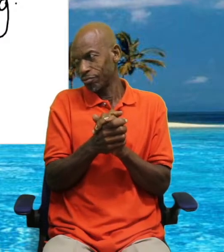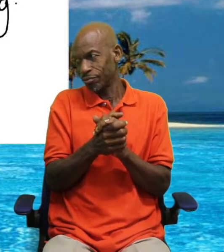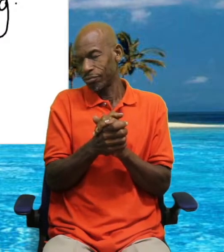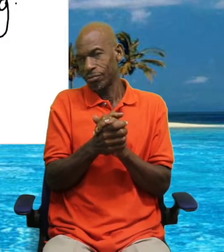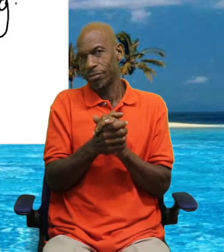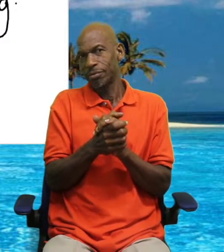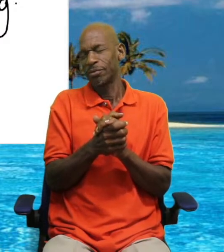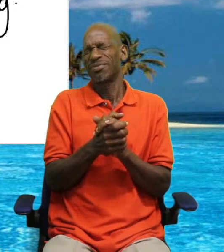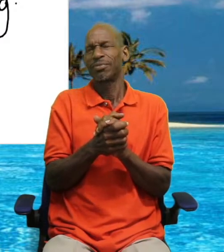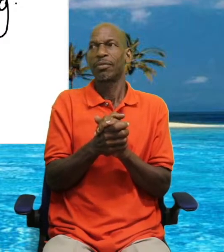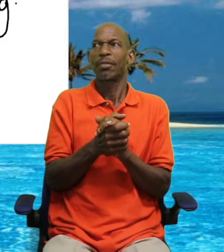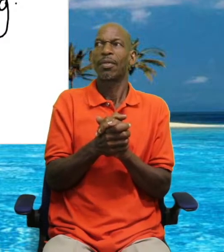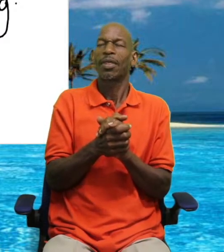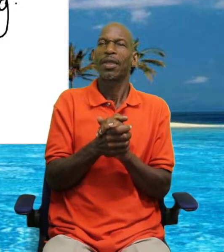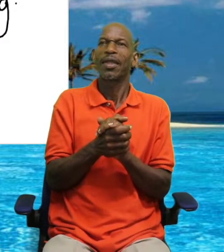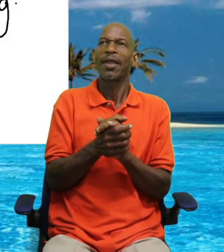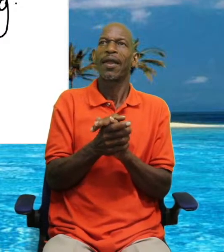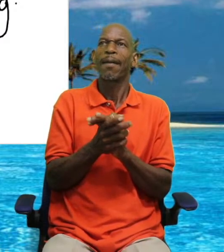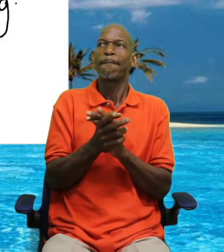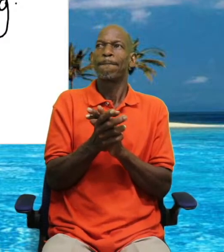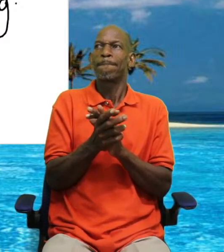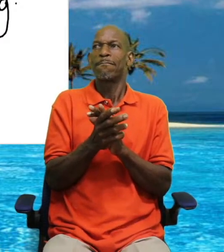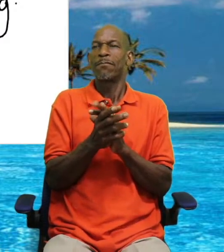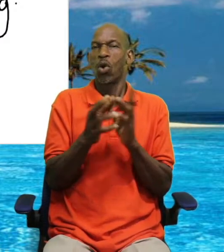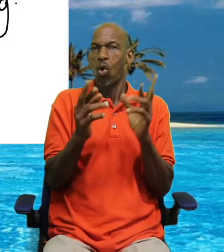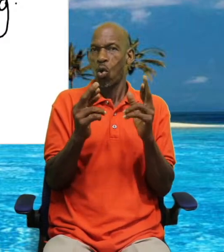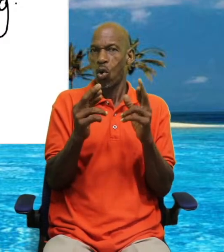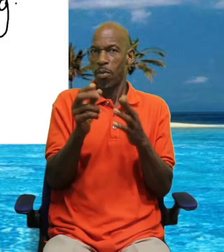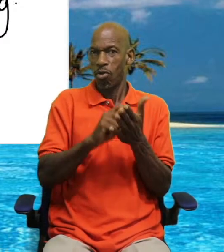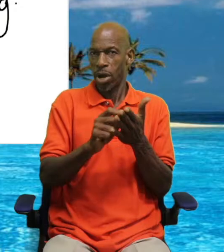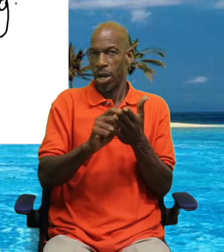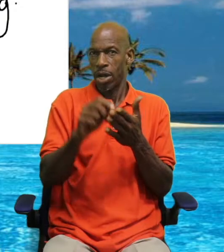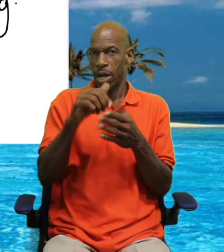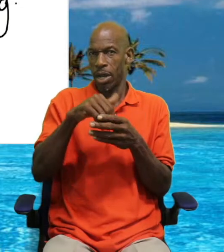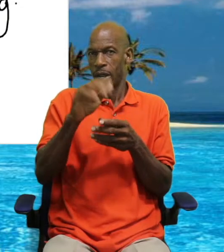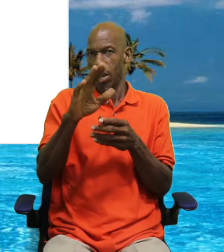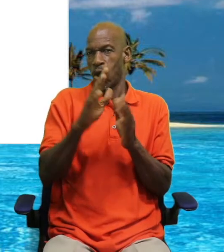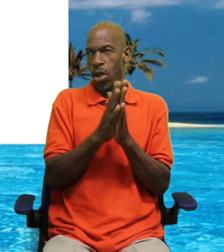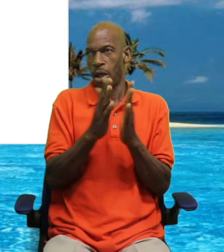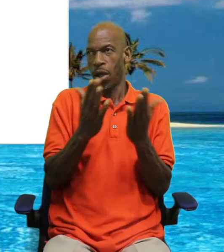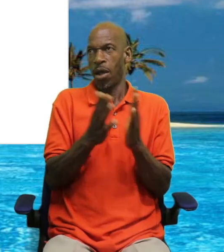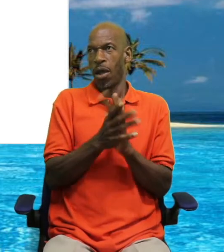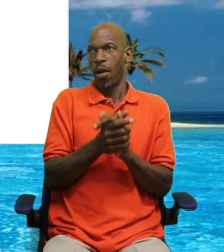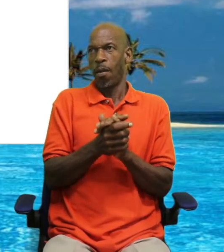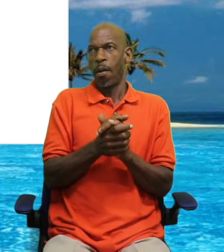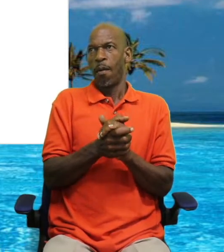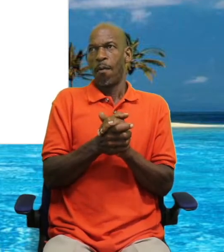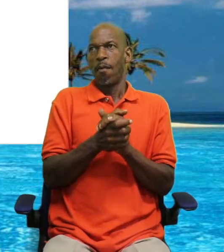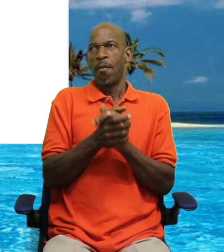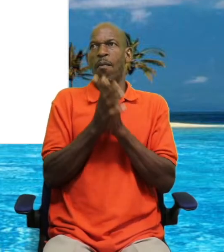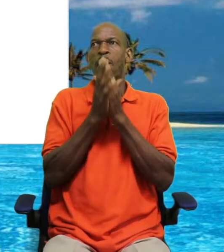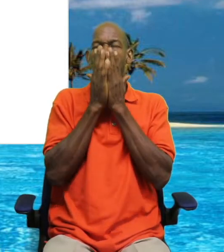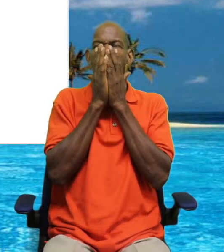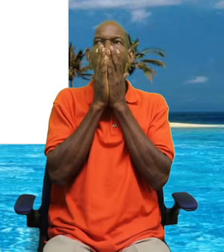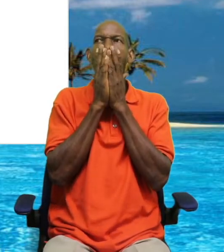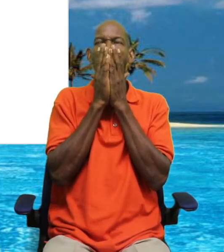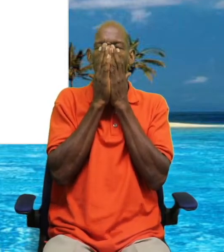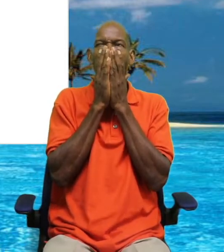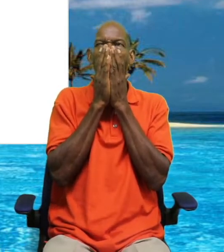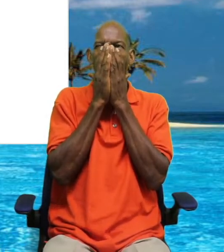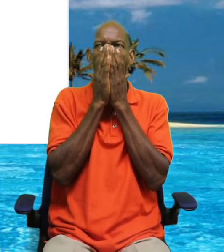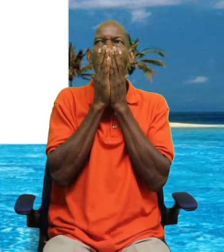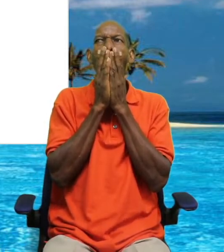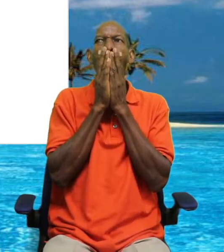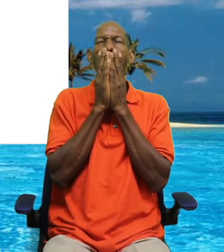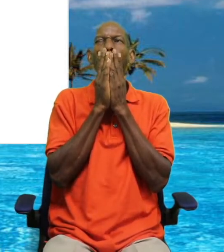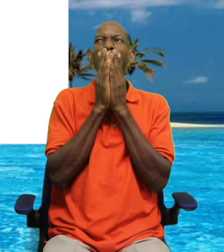board. You have to, I'm hoping you wrote it in your book so you can tell me what to write. So I'm going to add a slide. So for number 1 and number